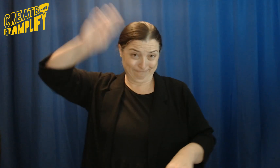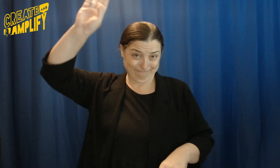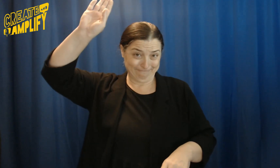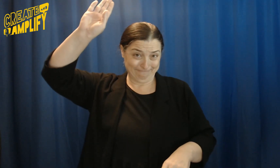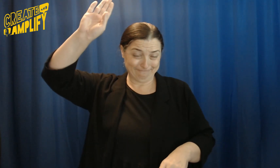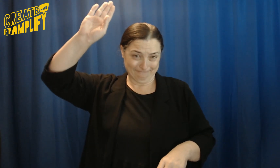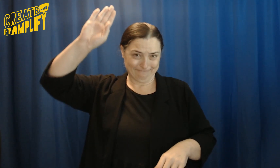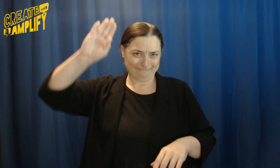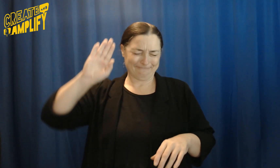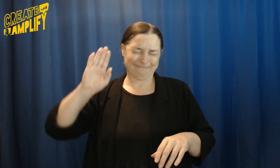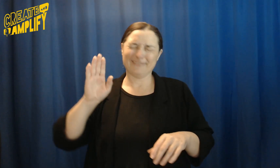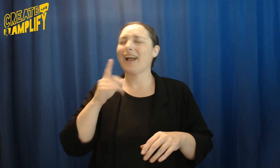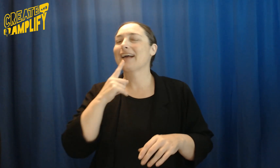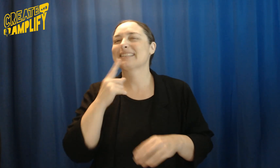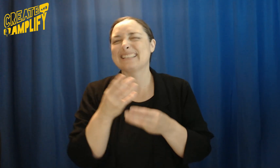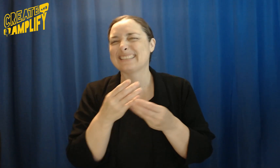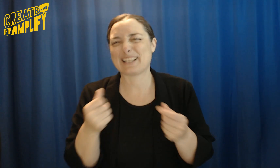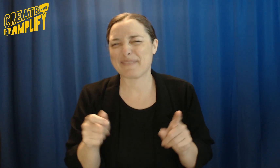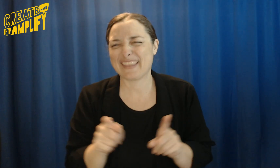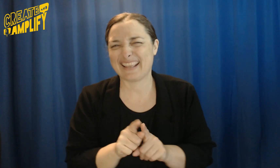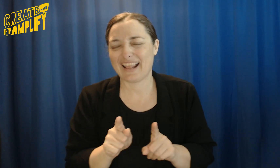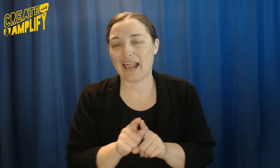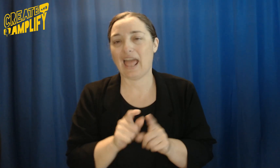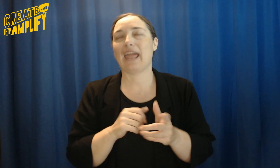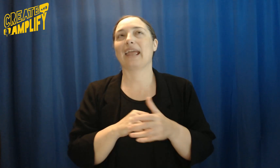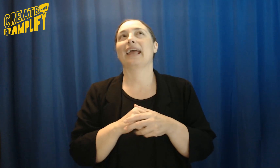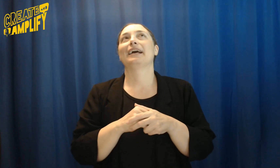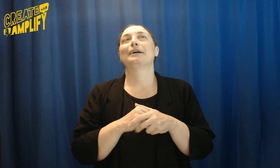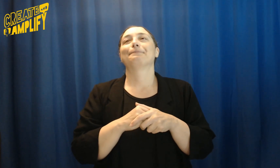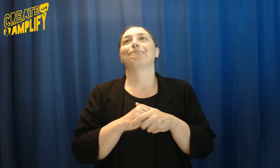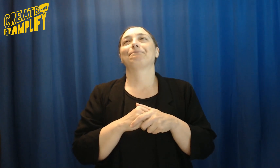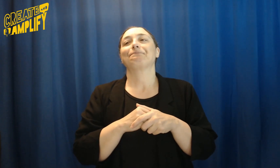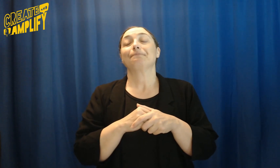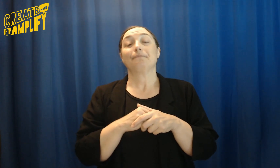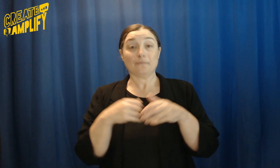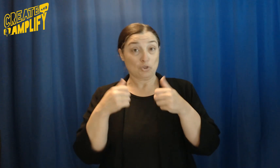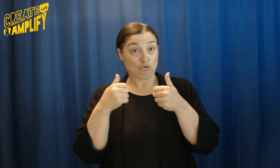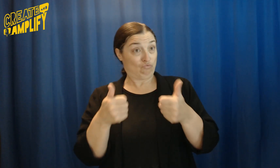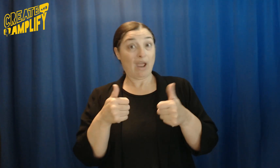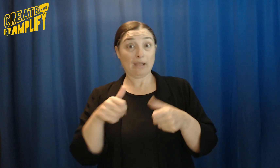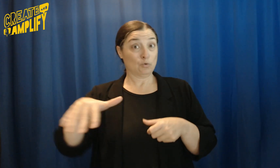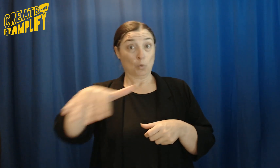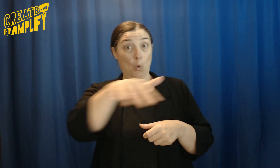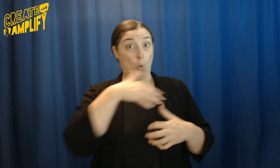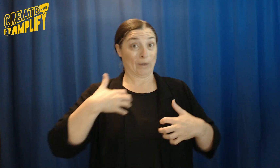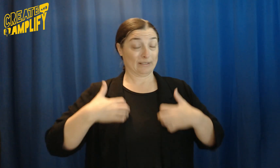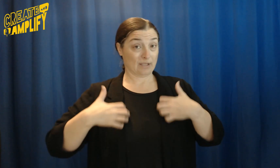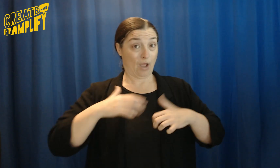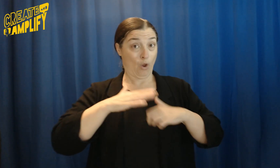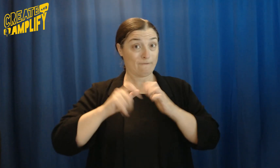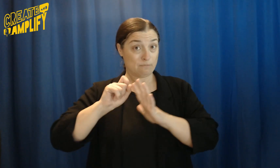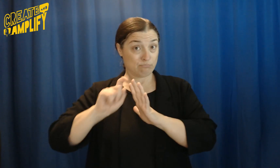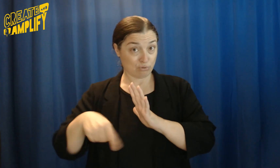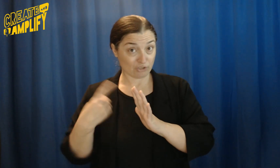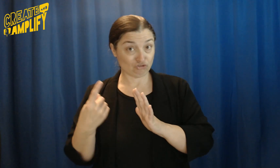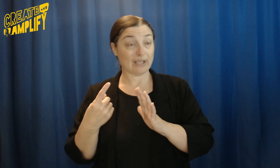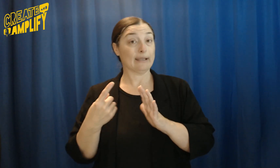like, it's really great how everyone is so excited about this project and love to see what